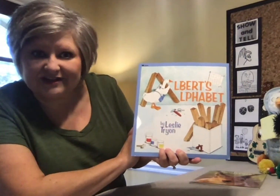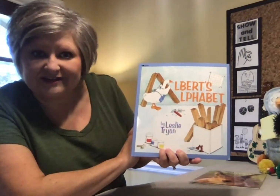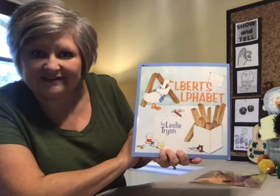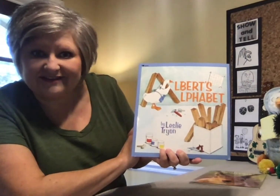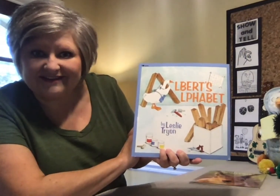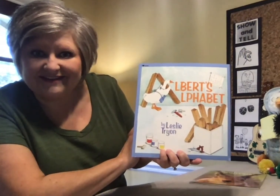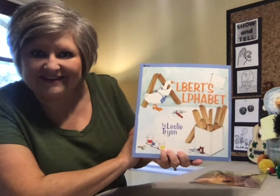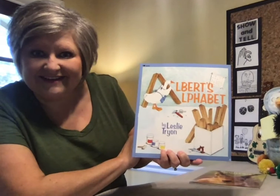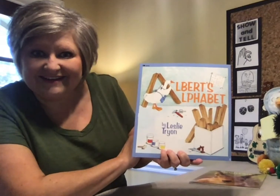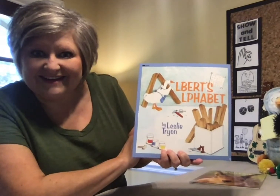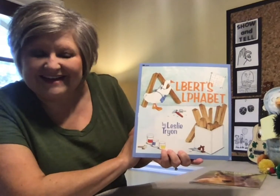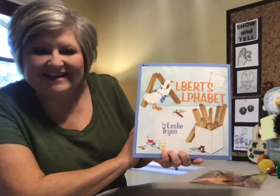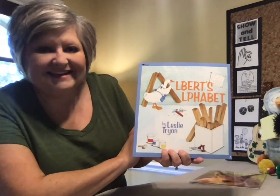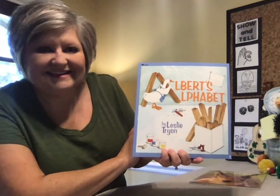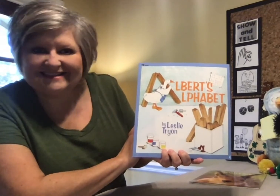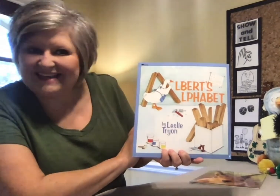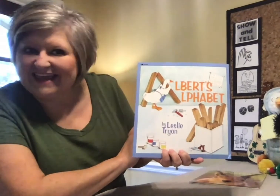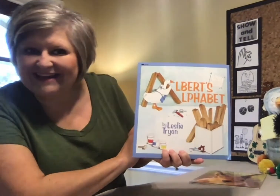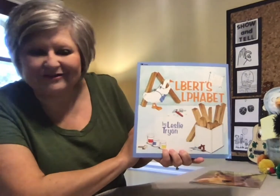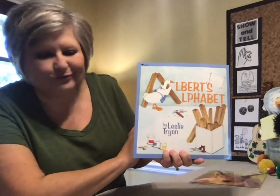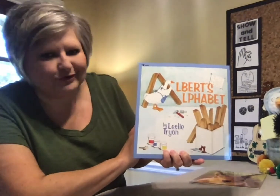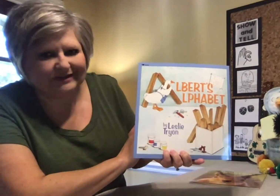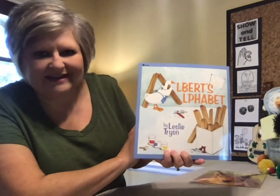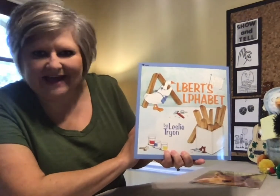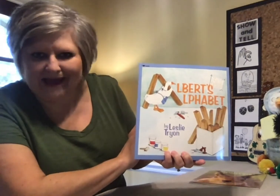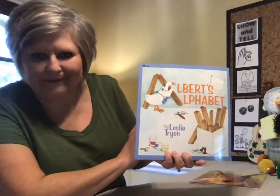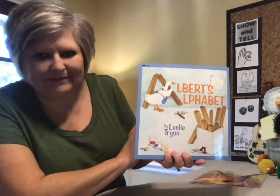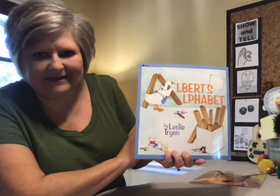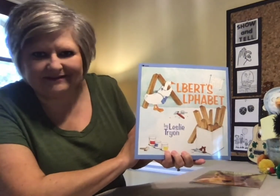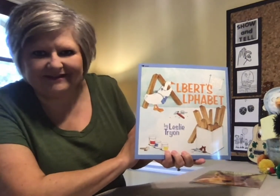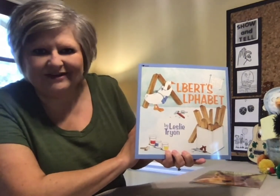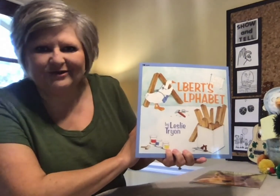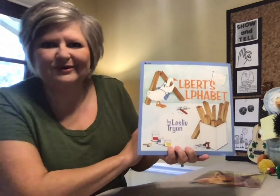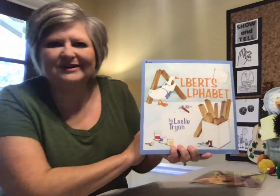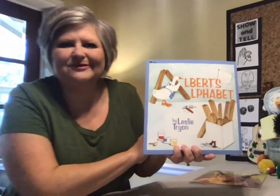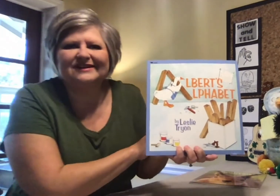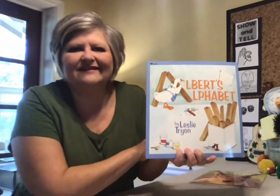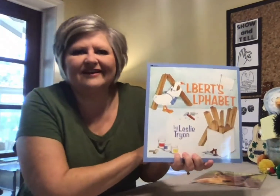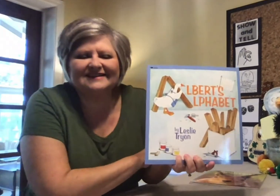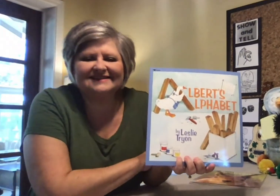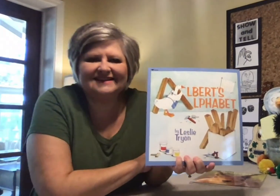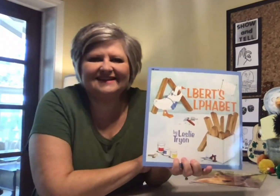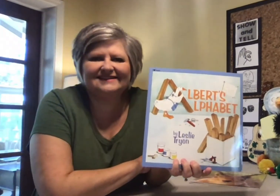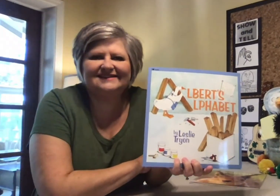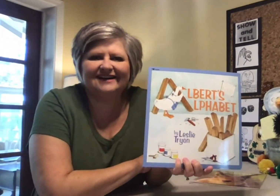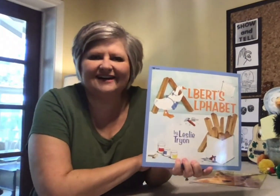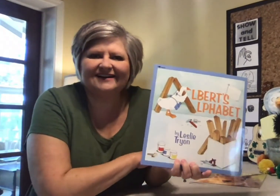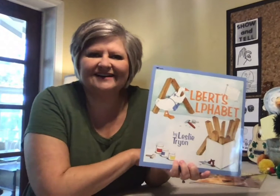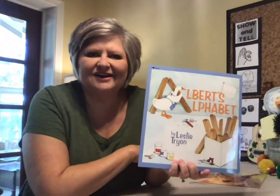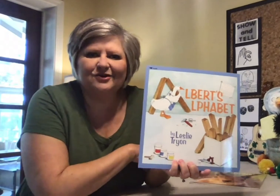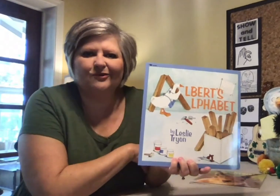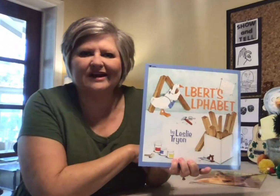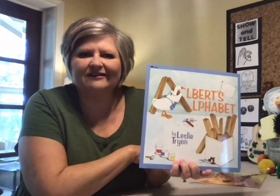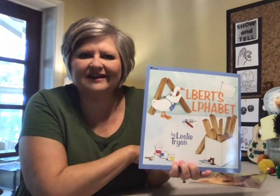fiction. It can't really happen. We would not see a duck wearing